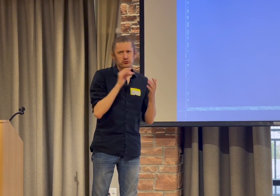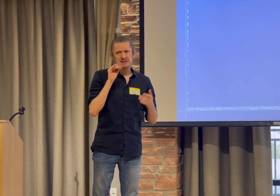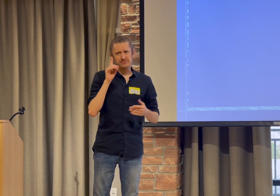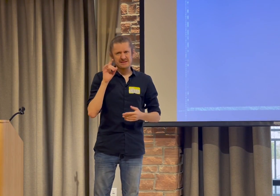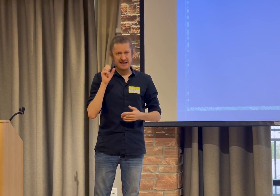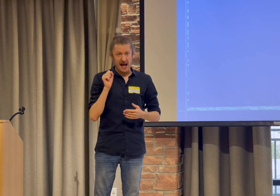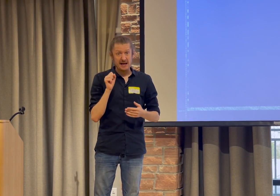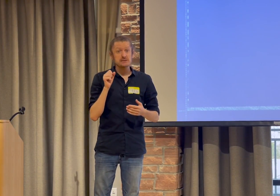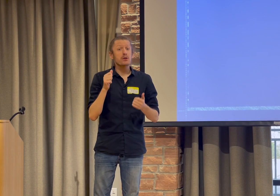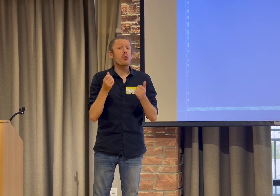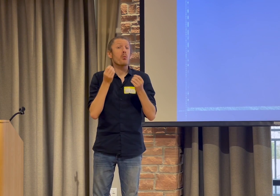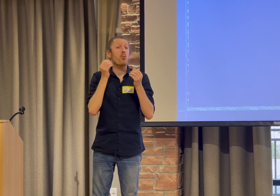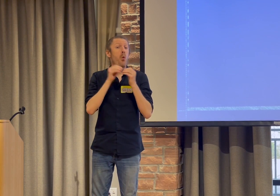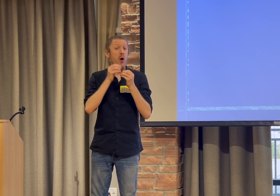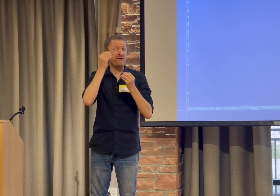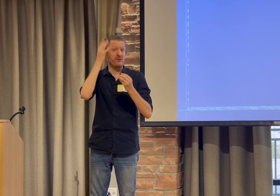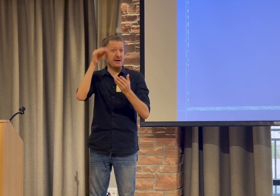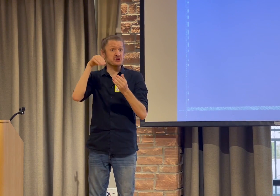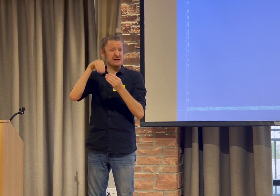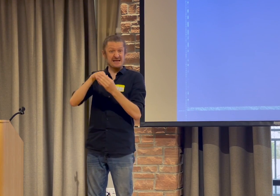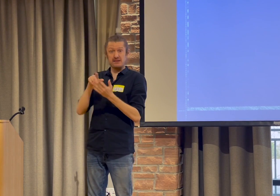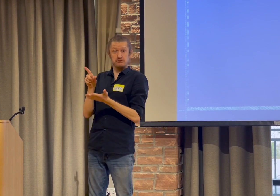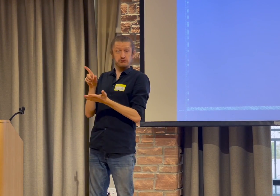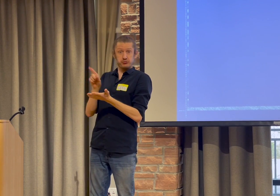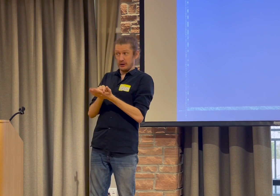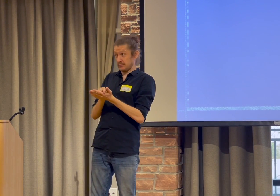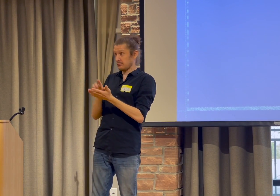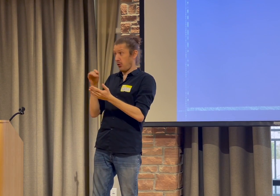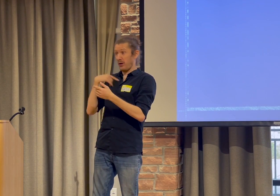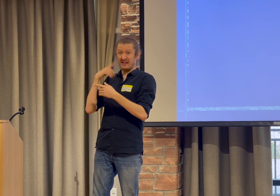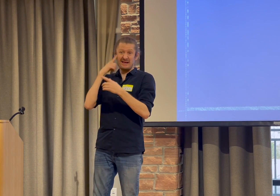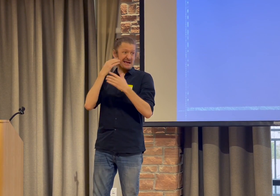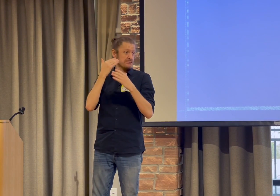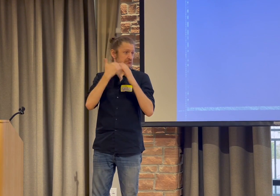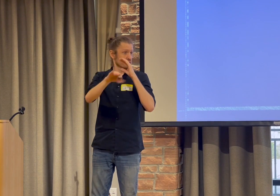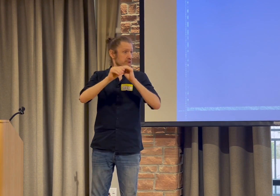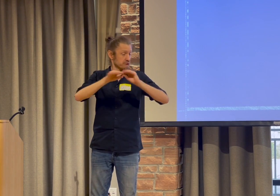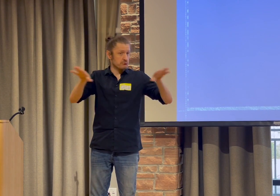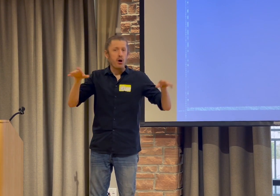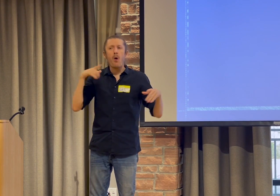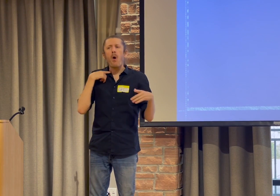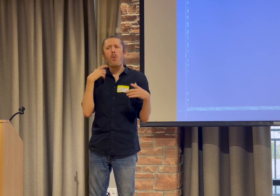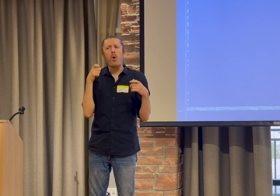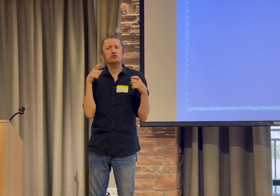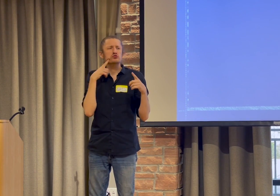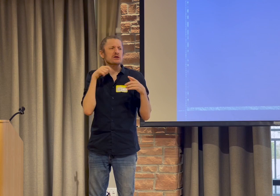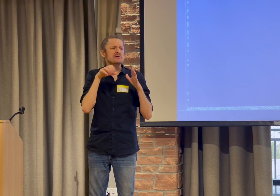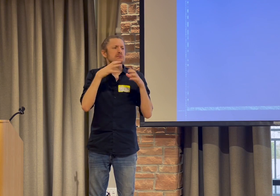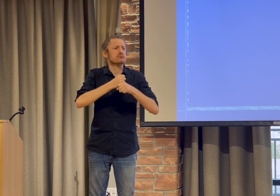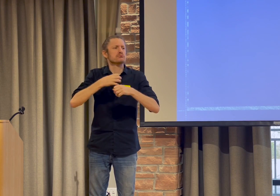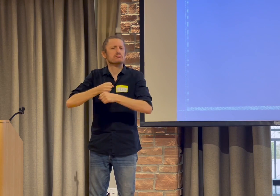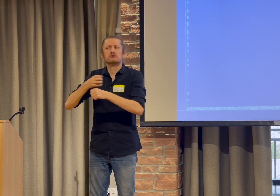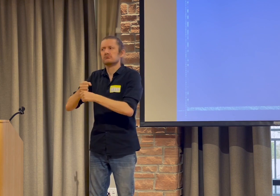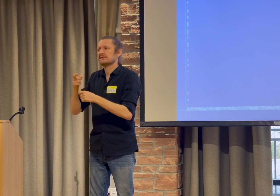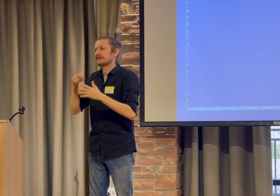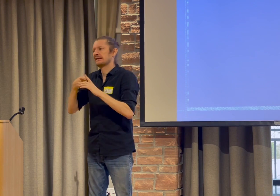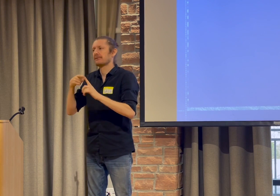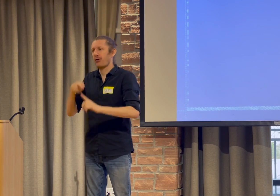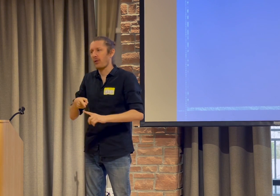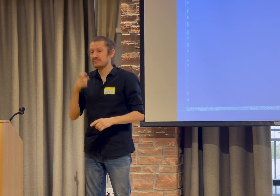Now we'll talk a little bit more about accommodations. I'm trying to speed through some slides, and there is more information on those in the